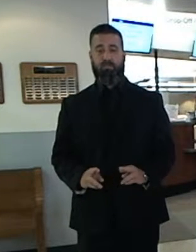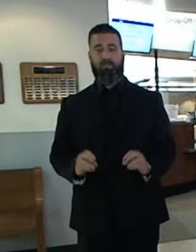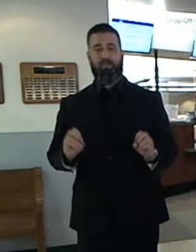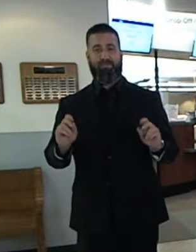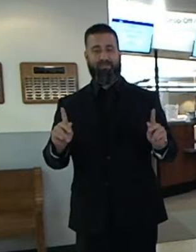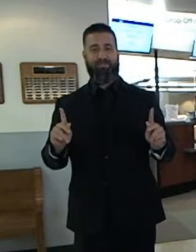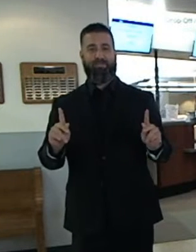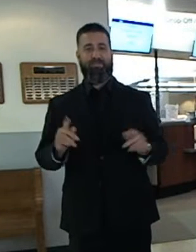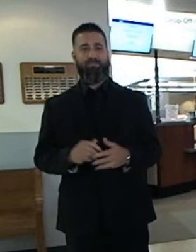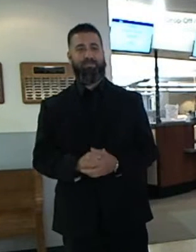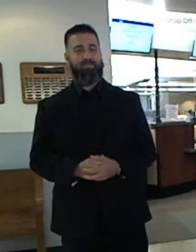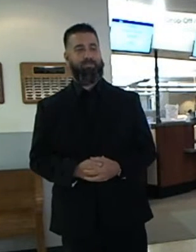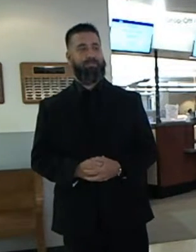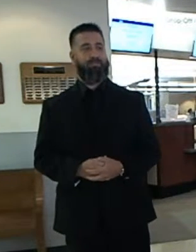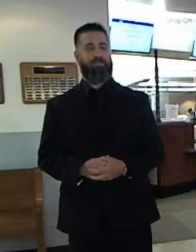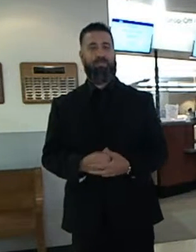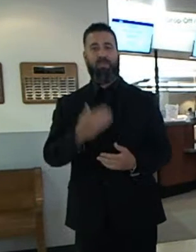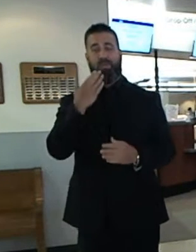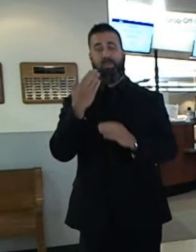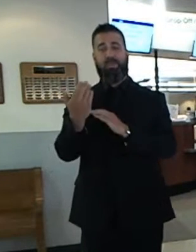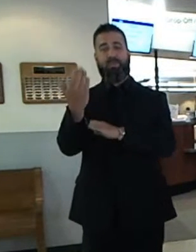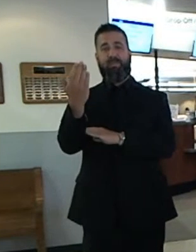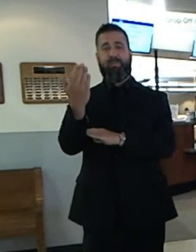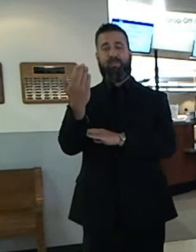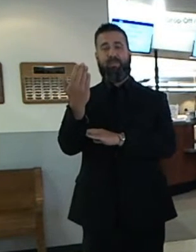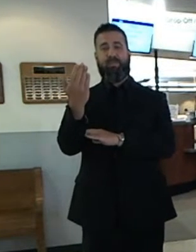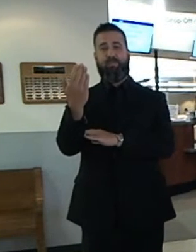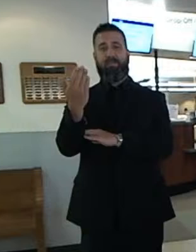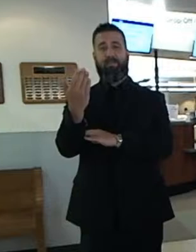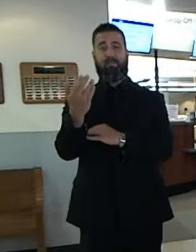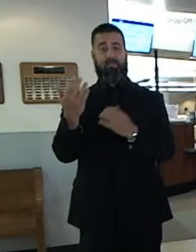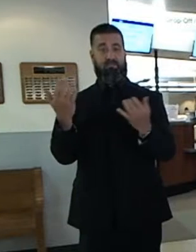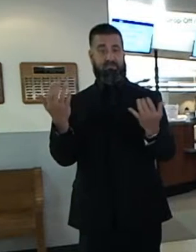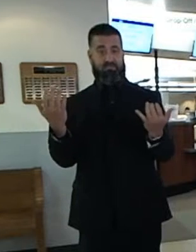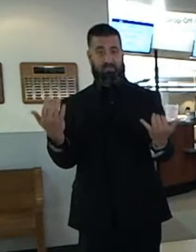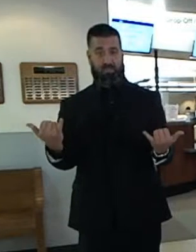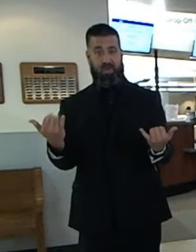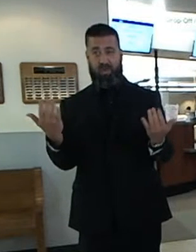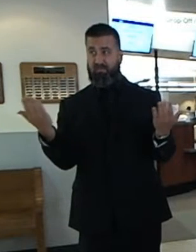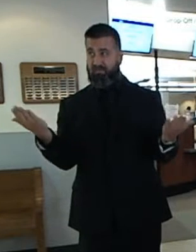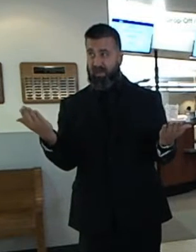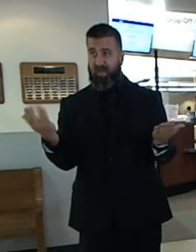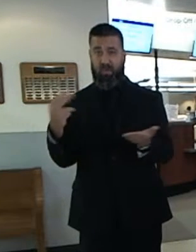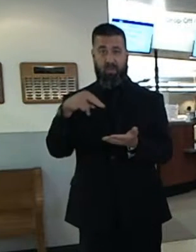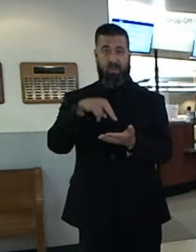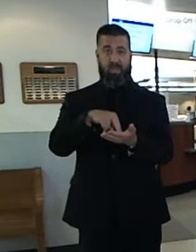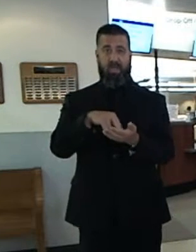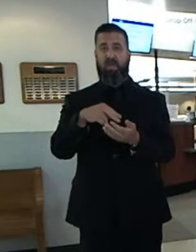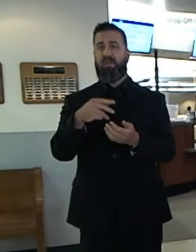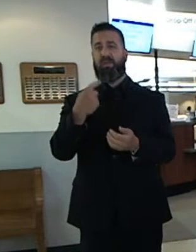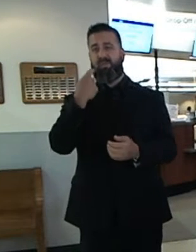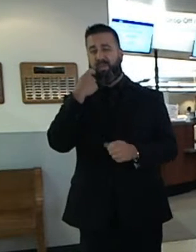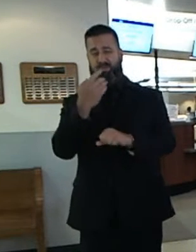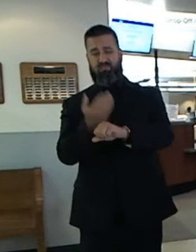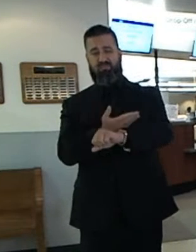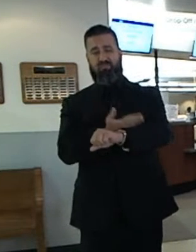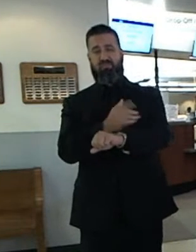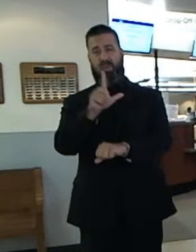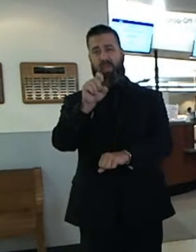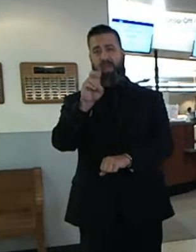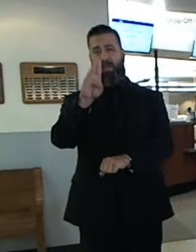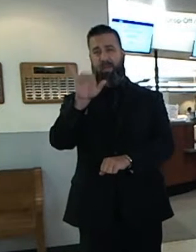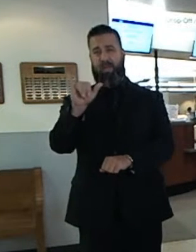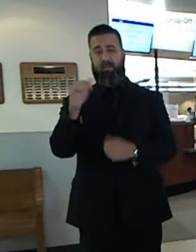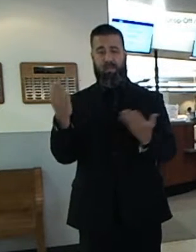Okay. Good morning. We are standing here in a newly renovated lobby in the Lawrence K. Roos